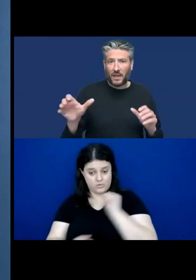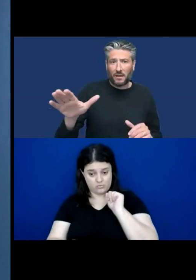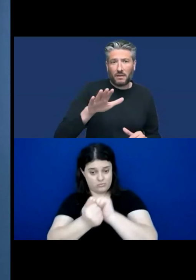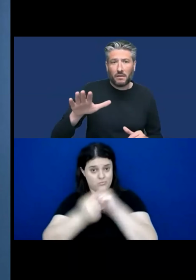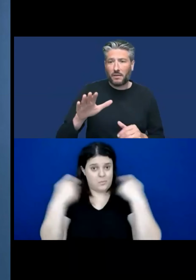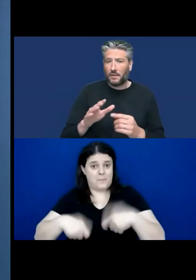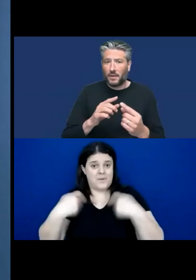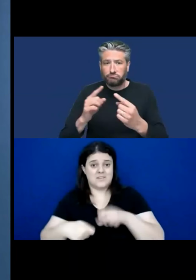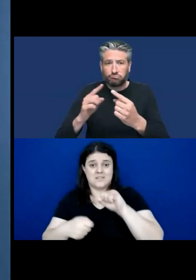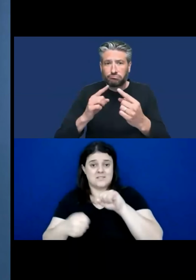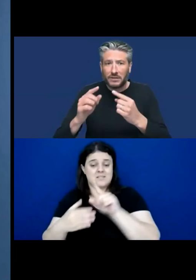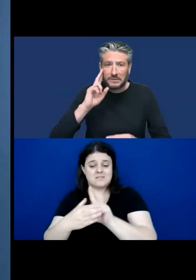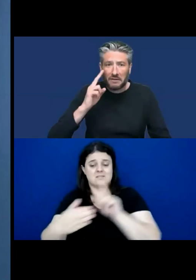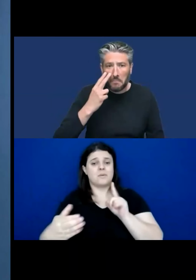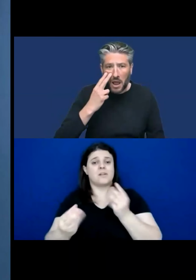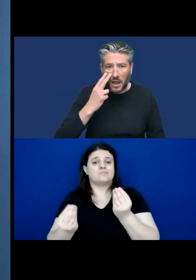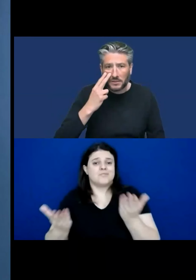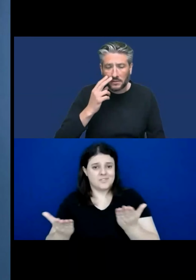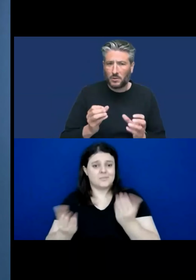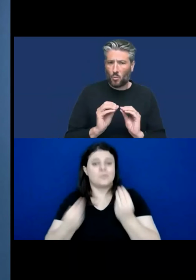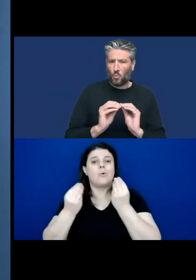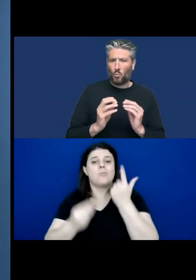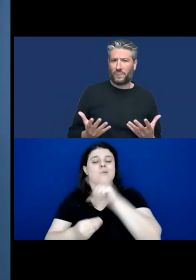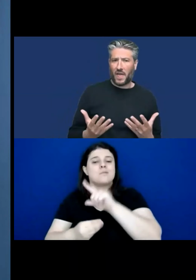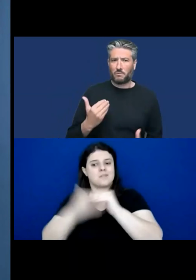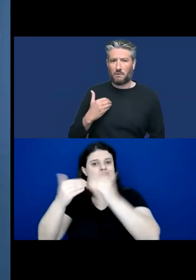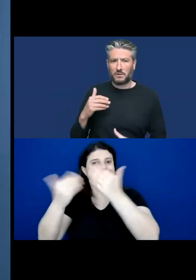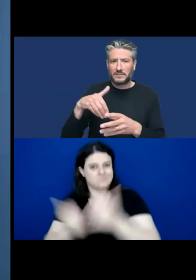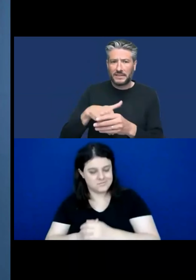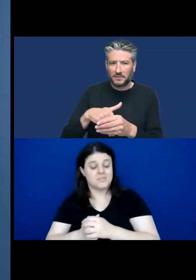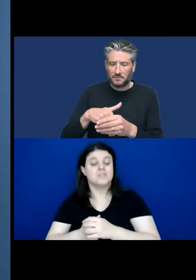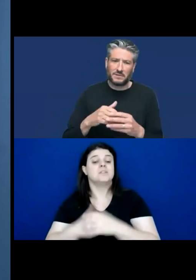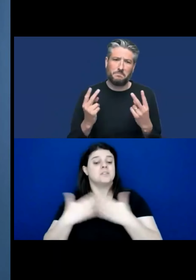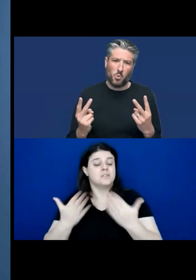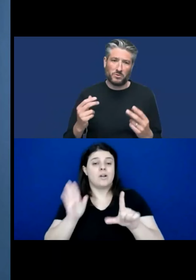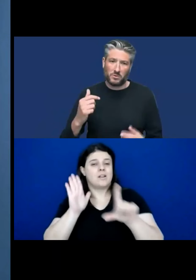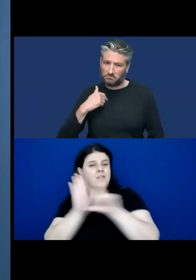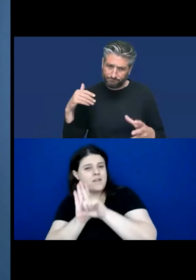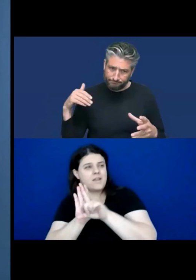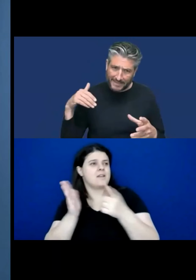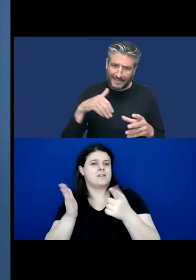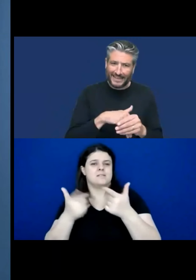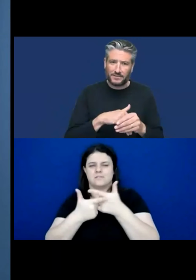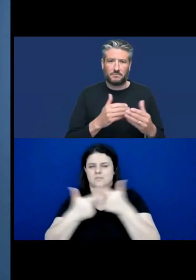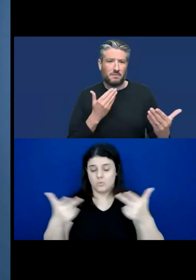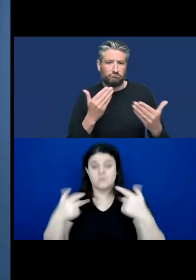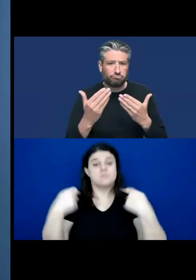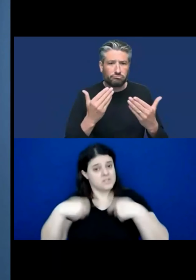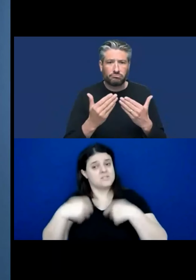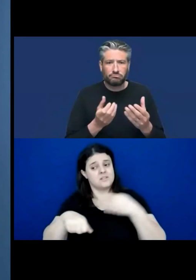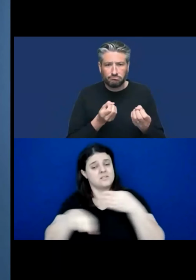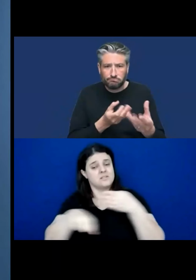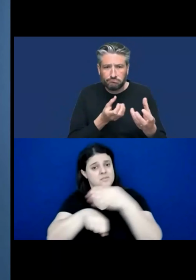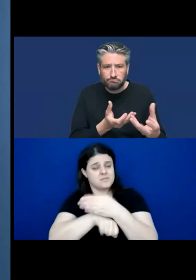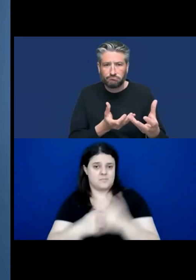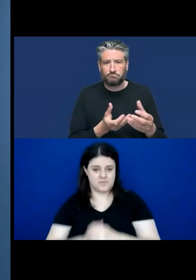we are included in decision-making process when it comes to laws and meeting our needs in different ways.